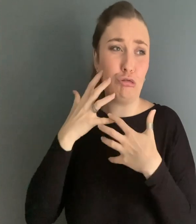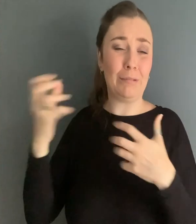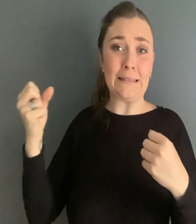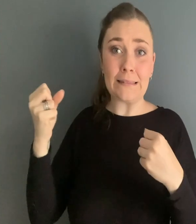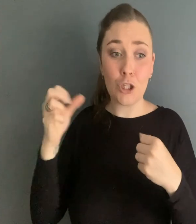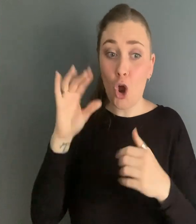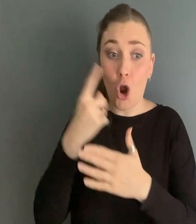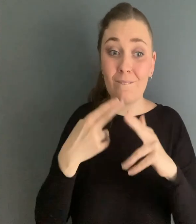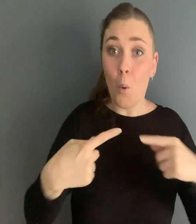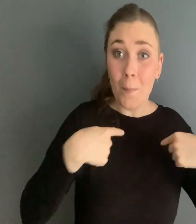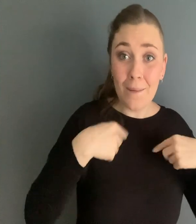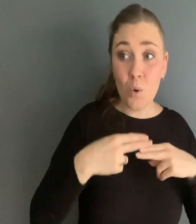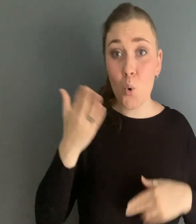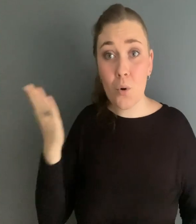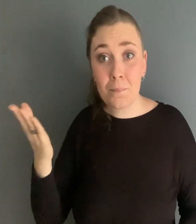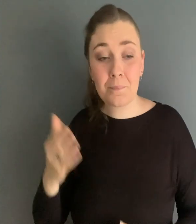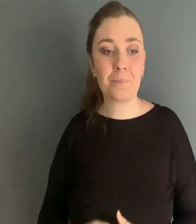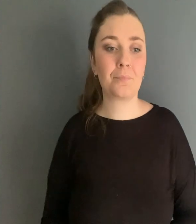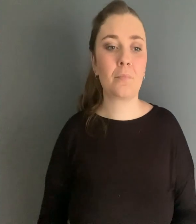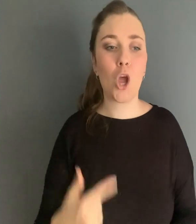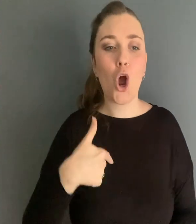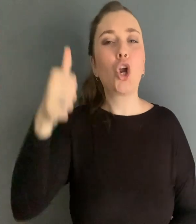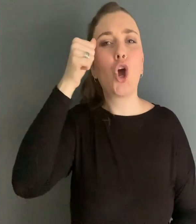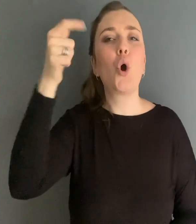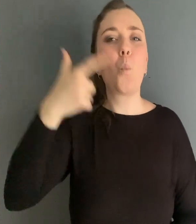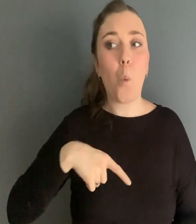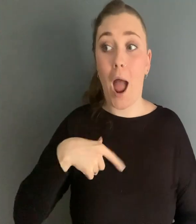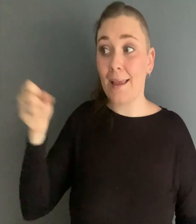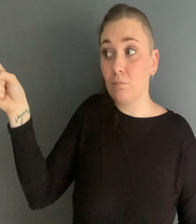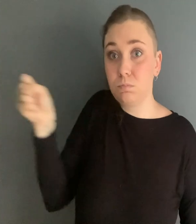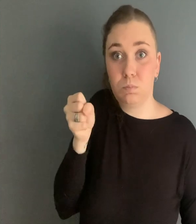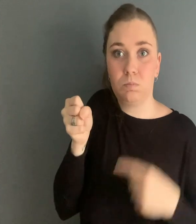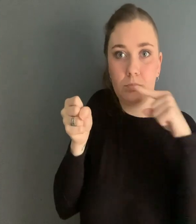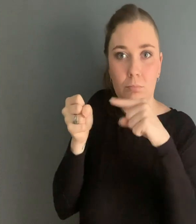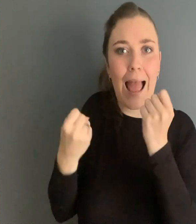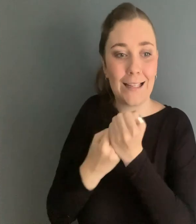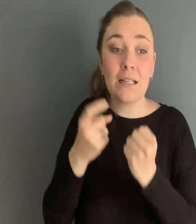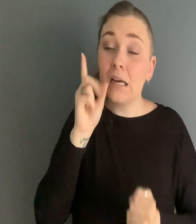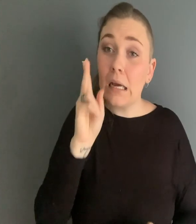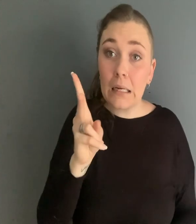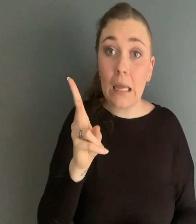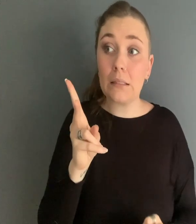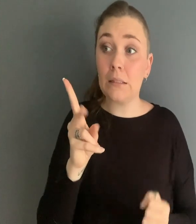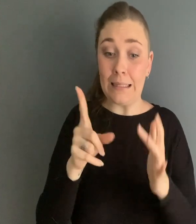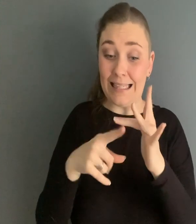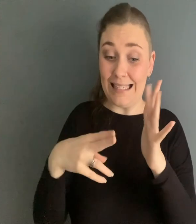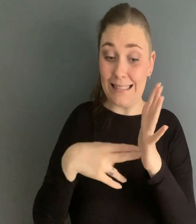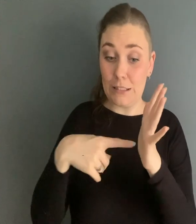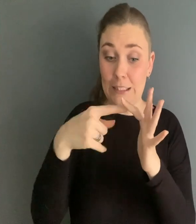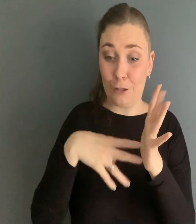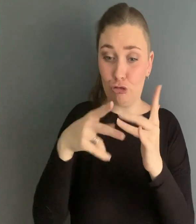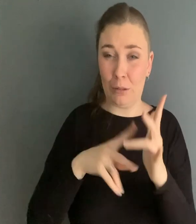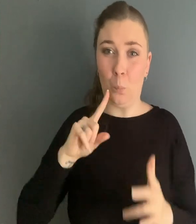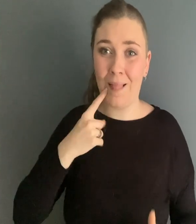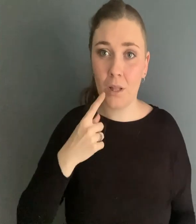not just for me, but for her. I know why I was assigned this aid, and again, the intention was not malicious.